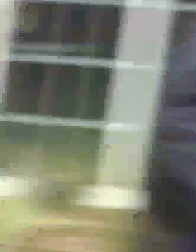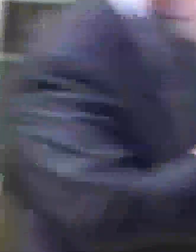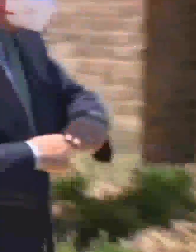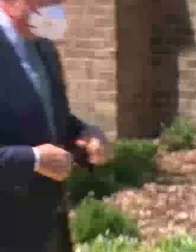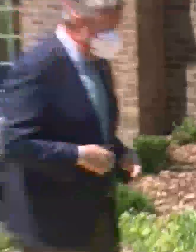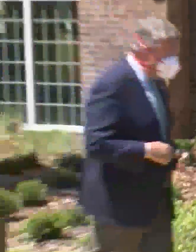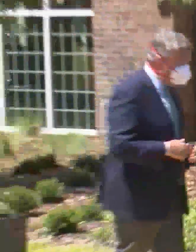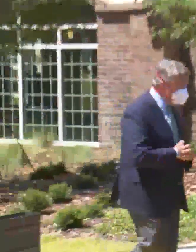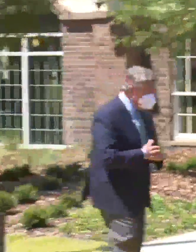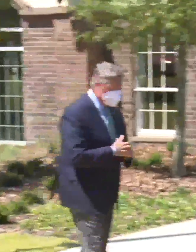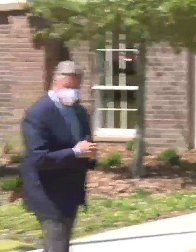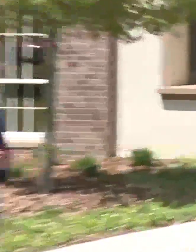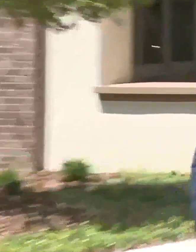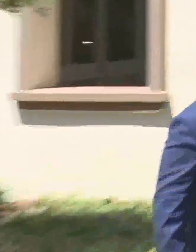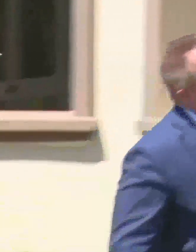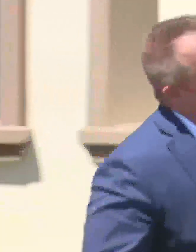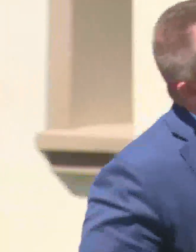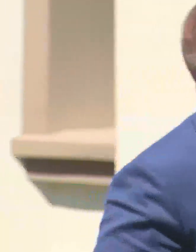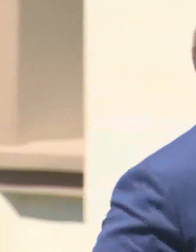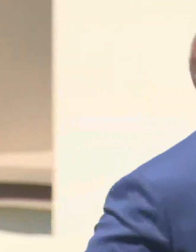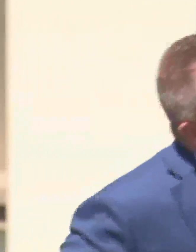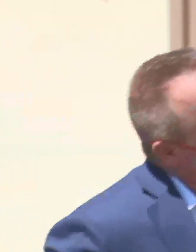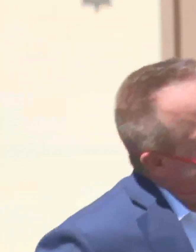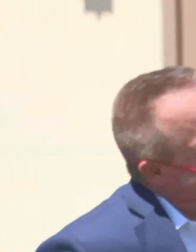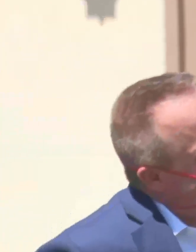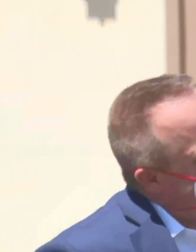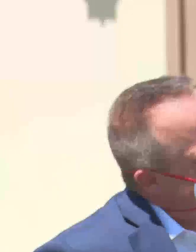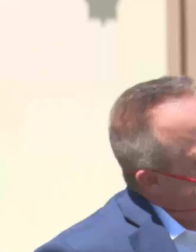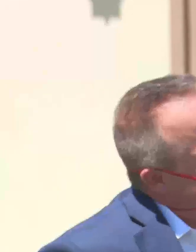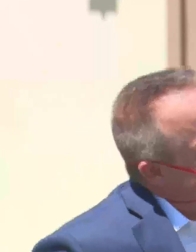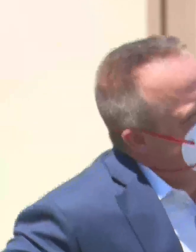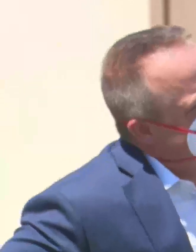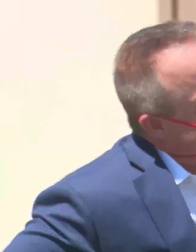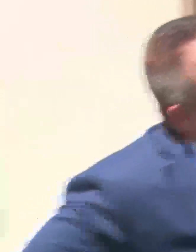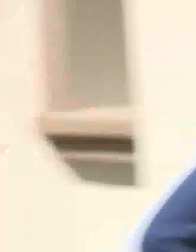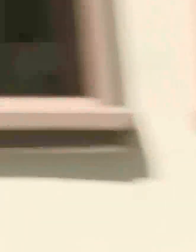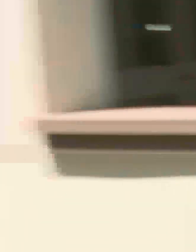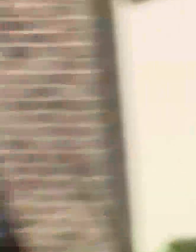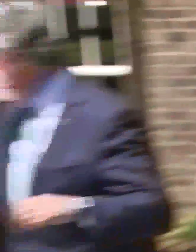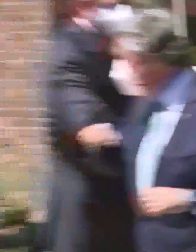sir. Yes, sir. Thank you so much. Give my best to Greg, okay? Please. Thank you, sir. See you.